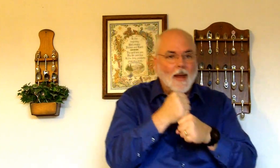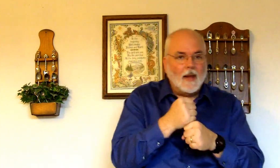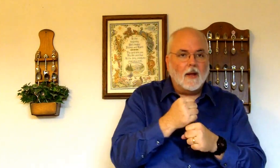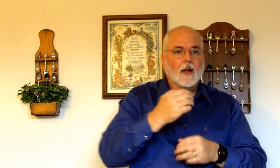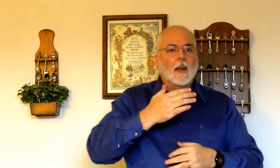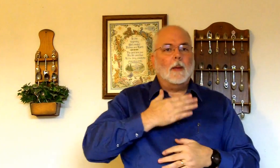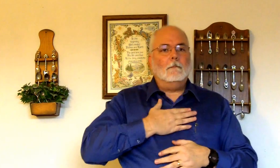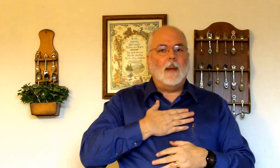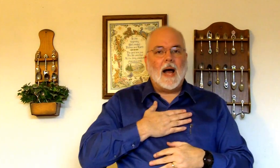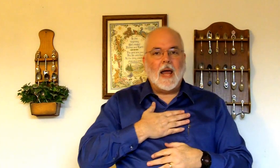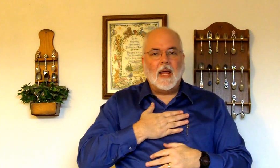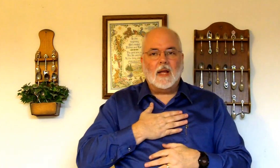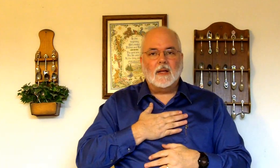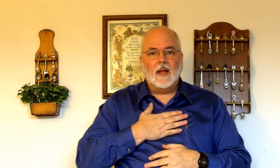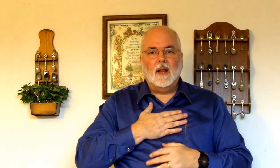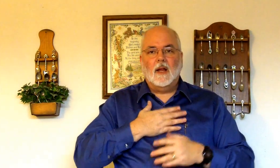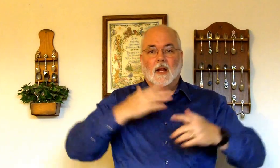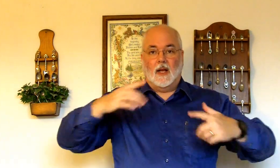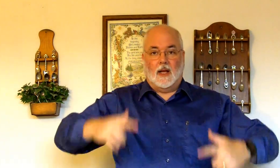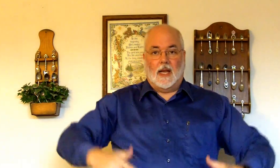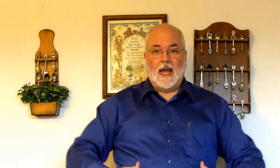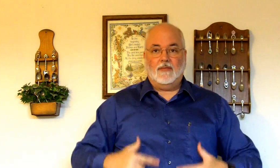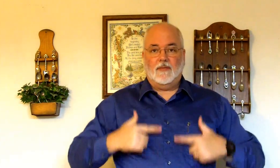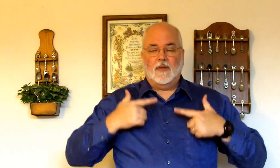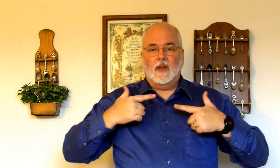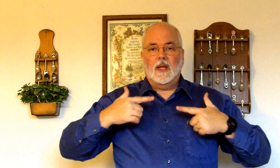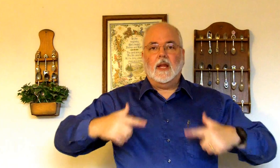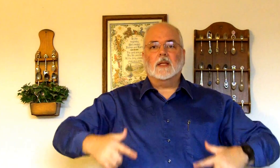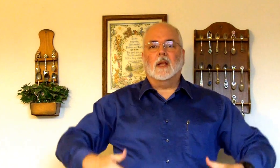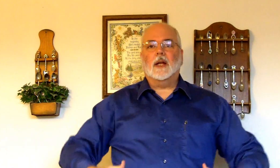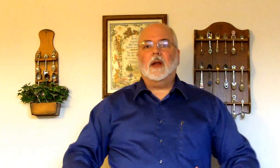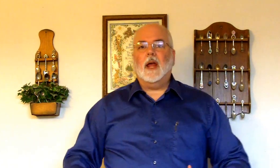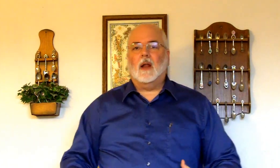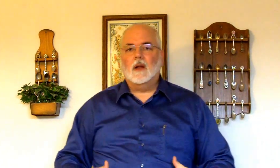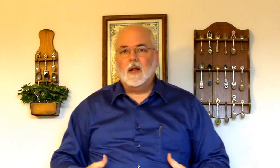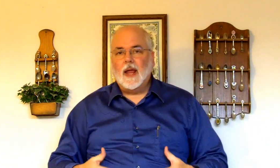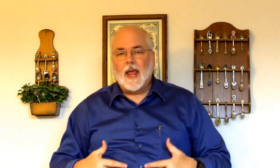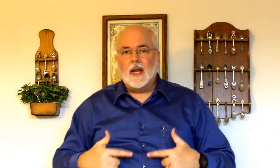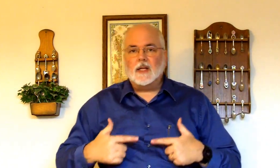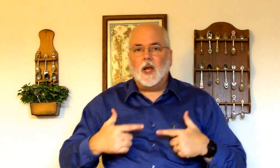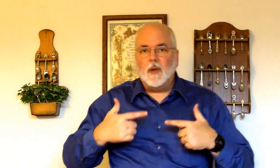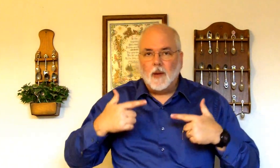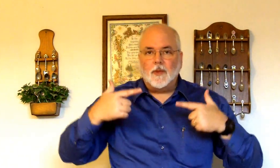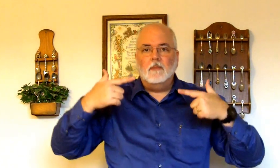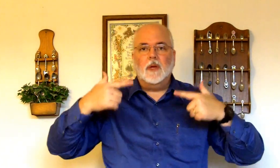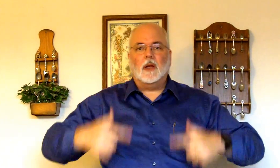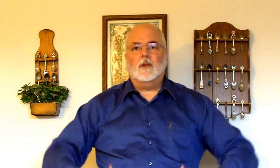Make my life. It's the letter L, and it's coming up the middle of your